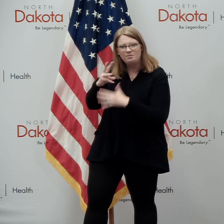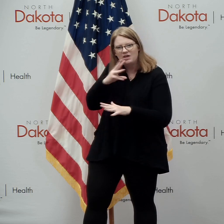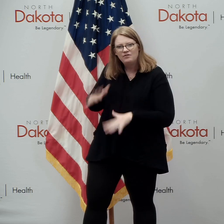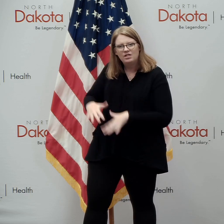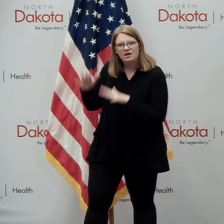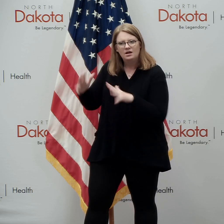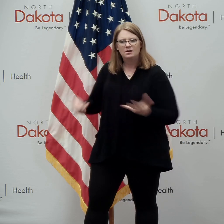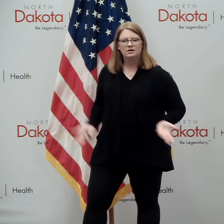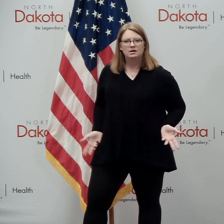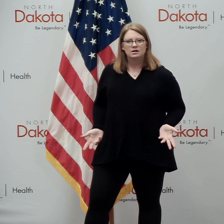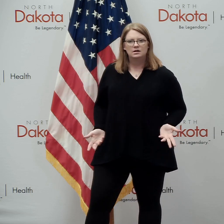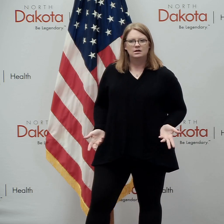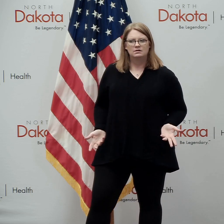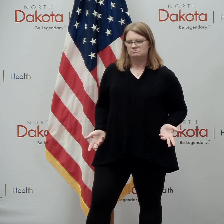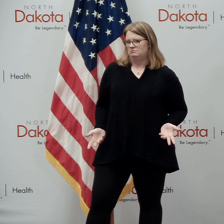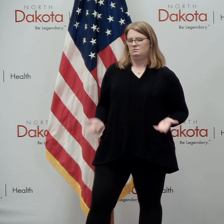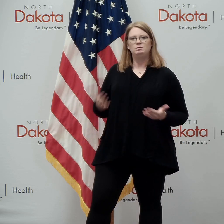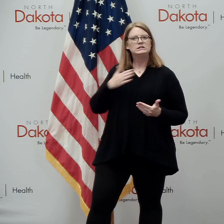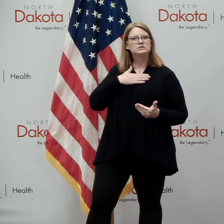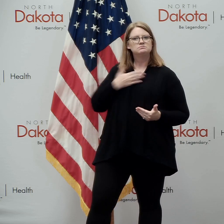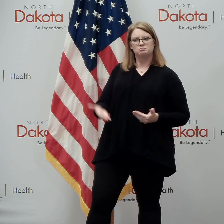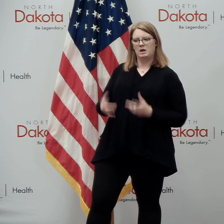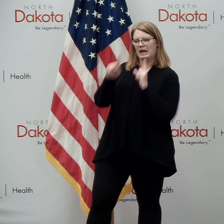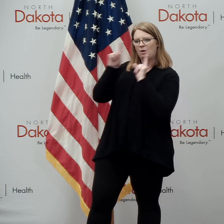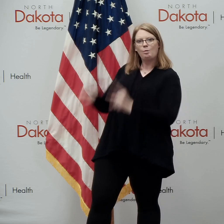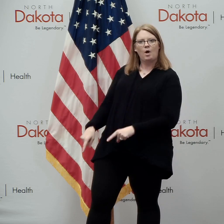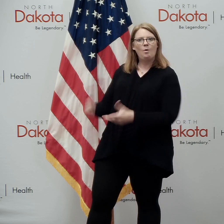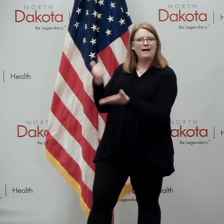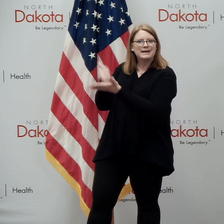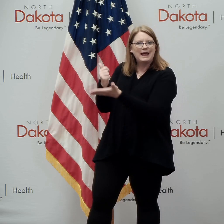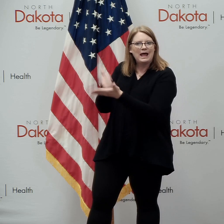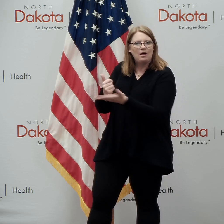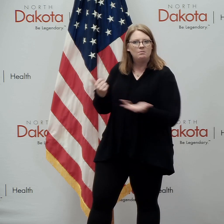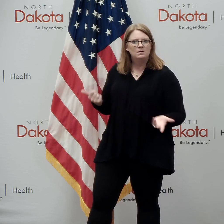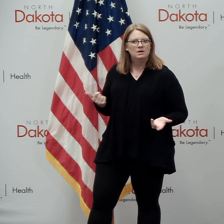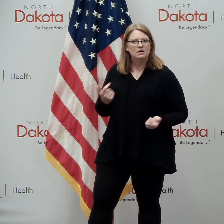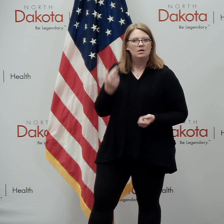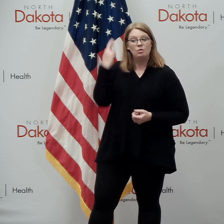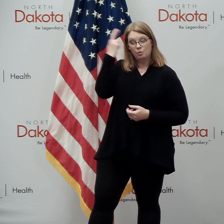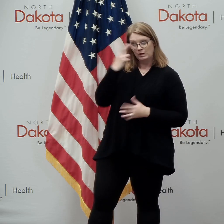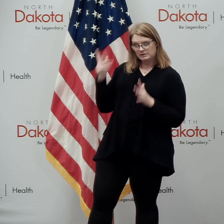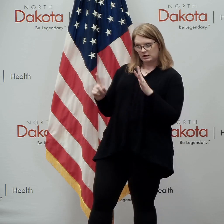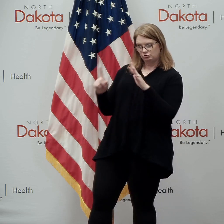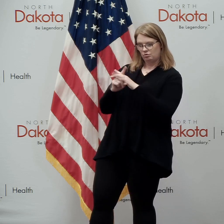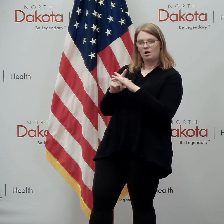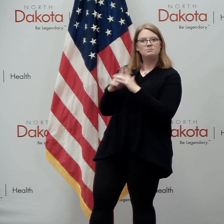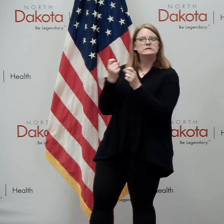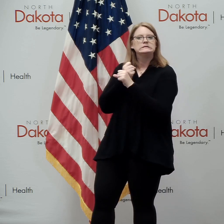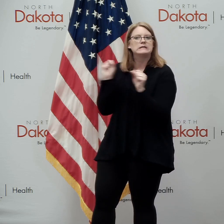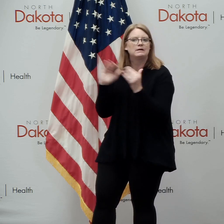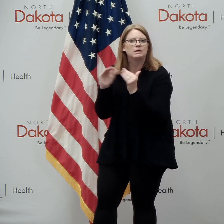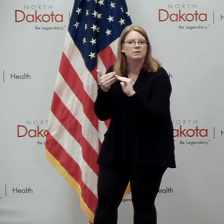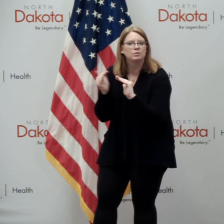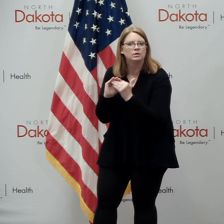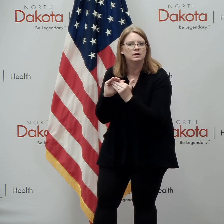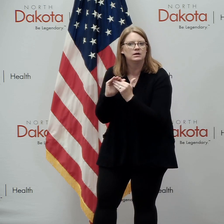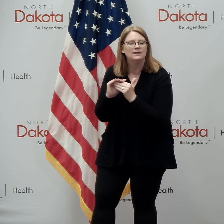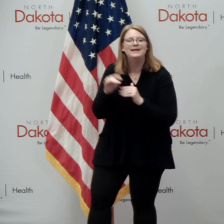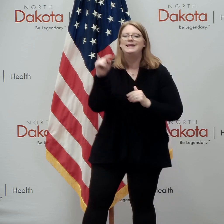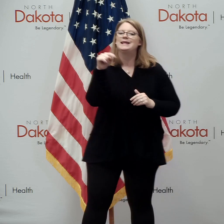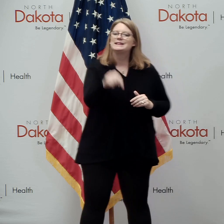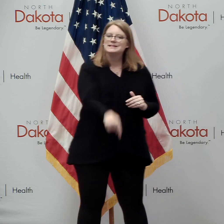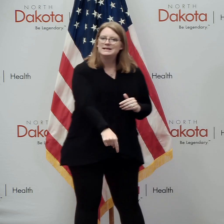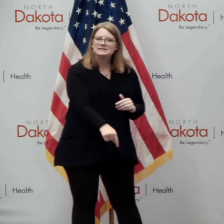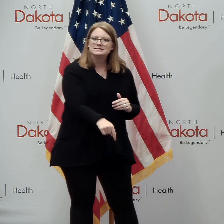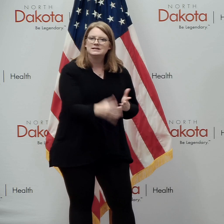this is impinging, on our freedoms. They did it because they wanted to save their community. And so there's the same opportunity for us here to reframe